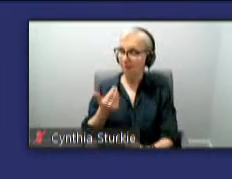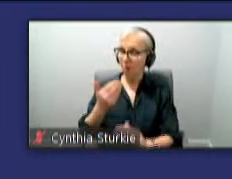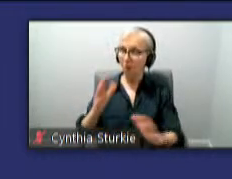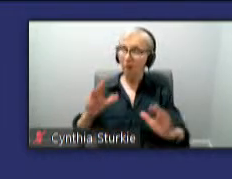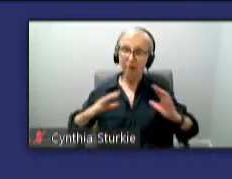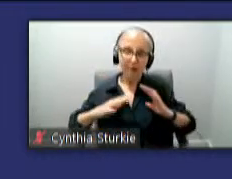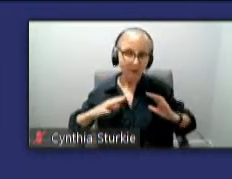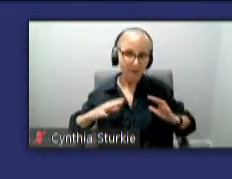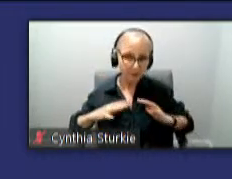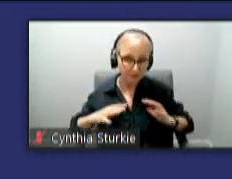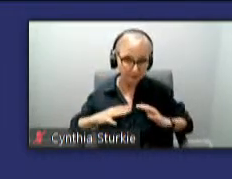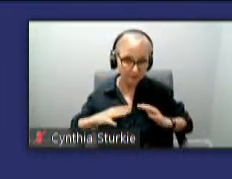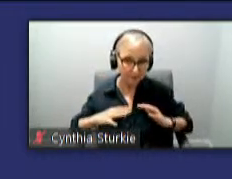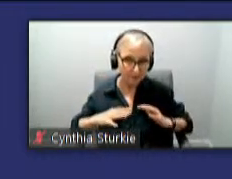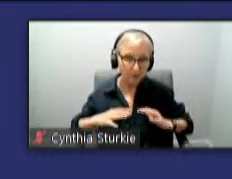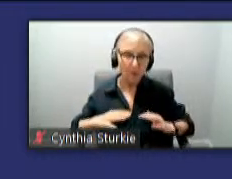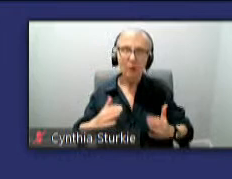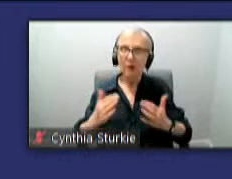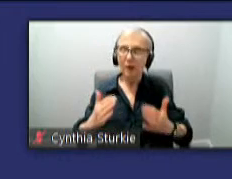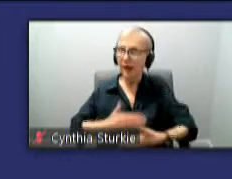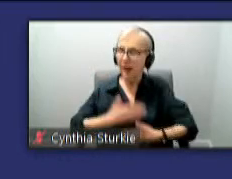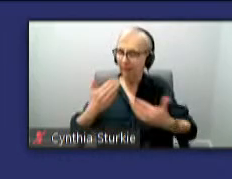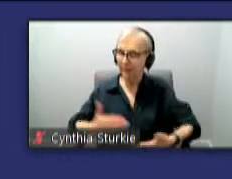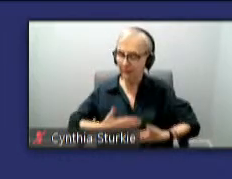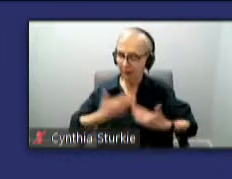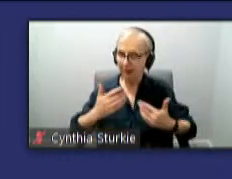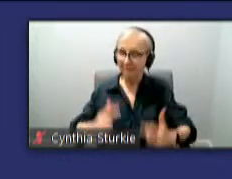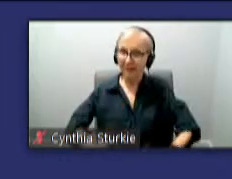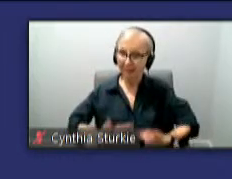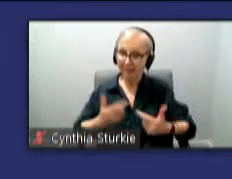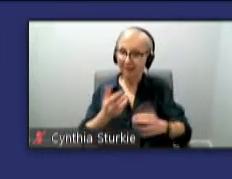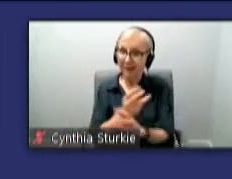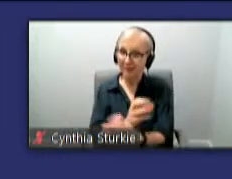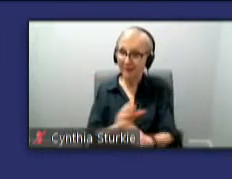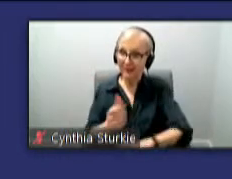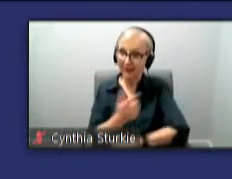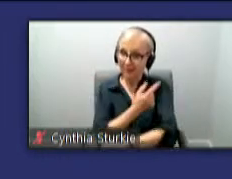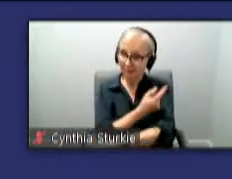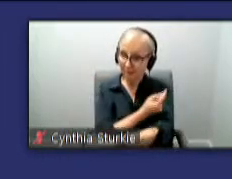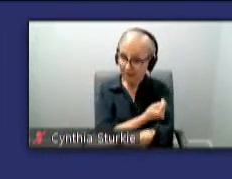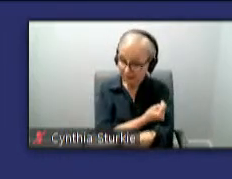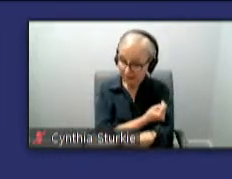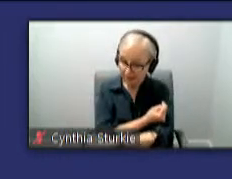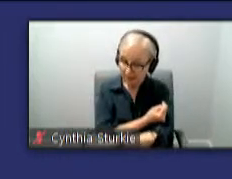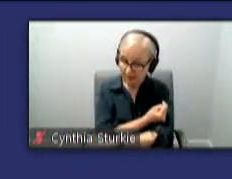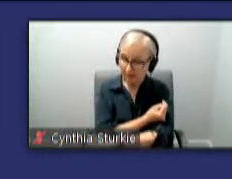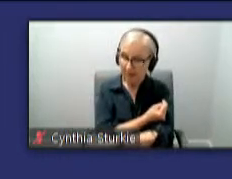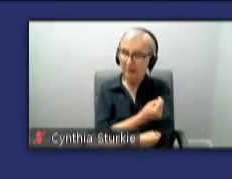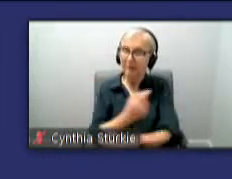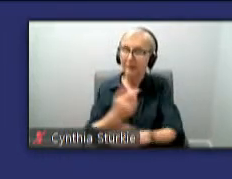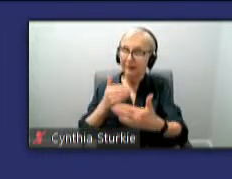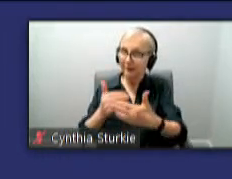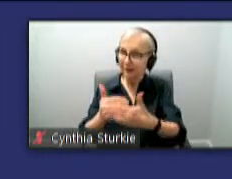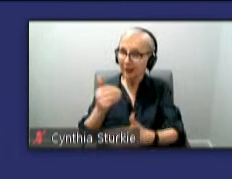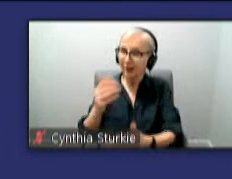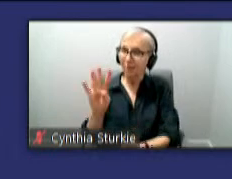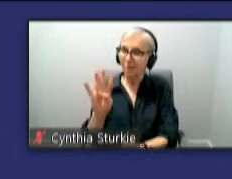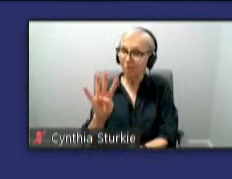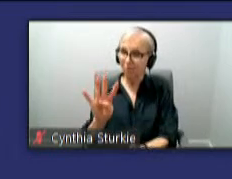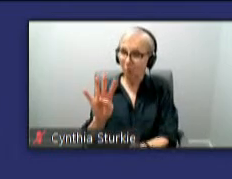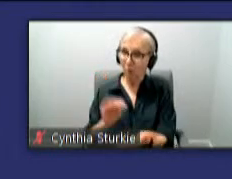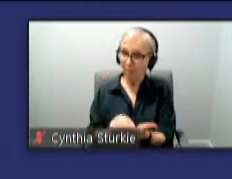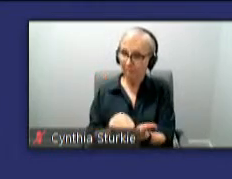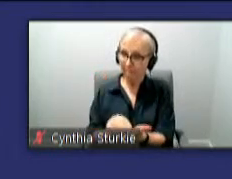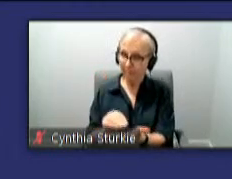have life-saving COVID-19 vaccines available to us. And over the last 14 months, nearly 4 million Coloradans have completed